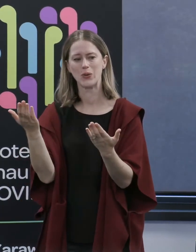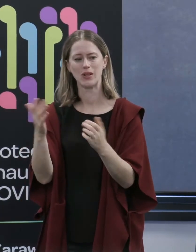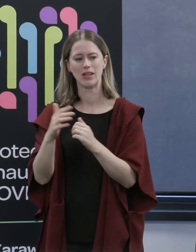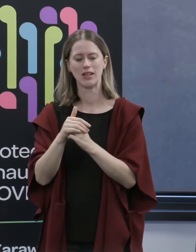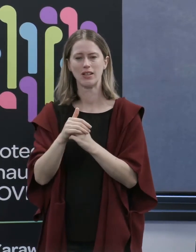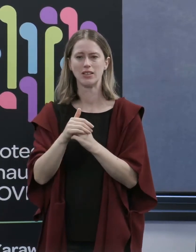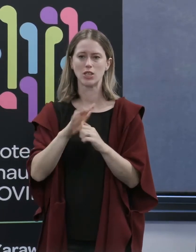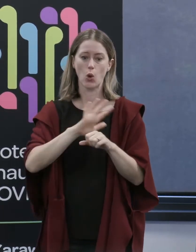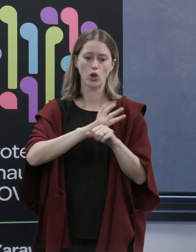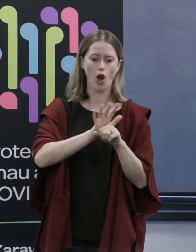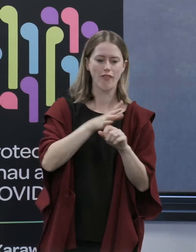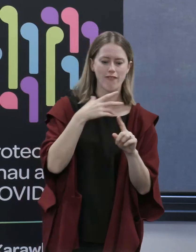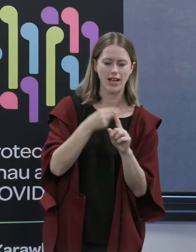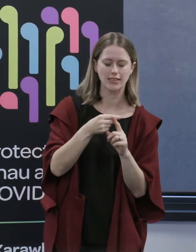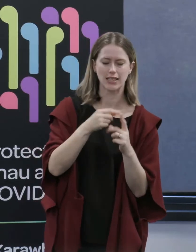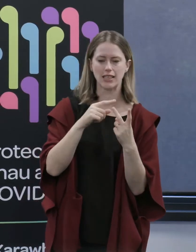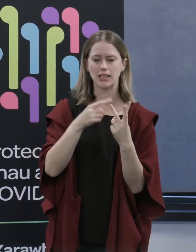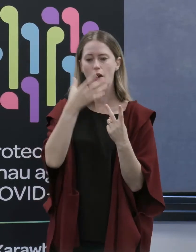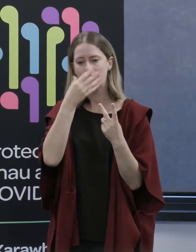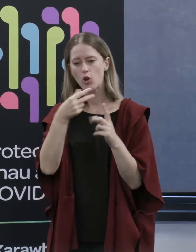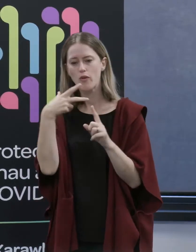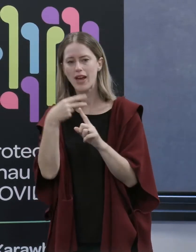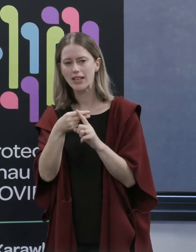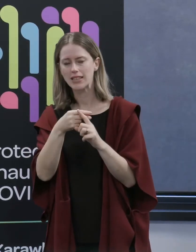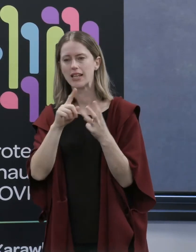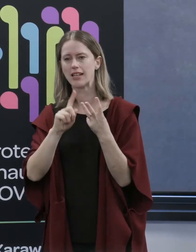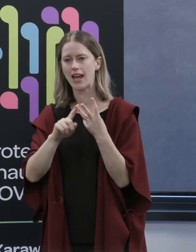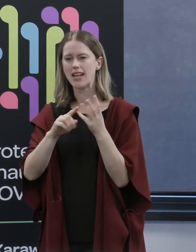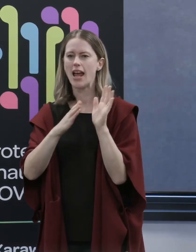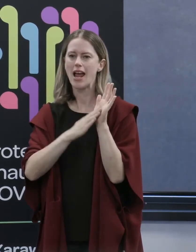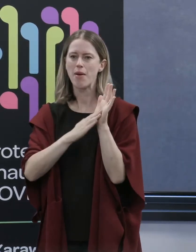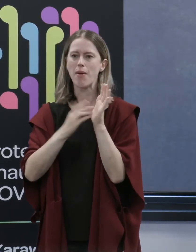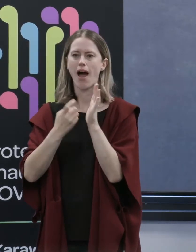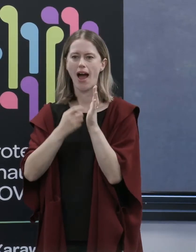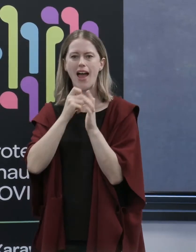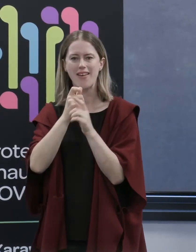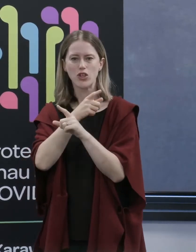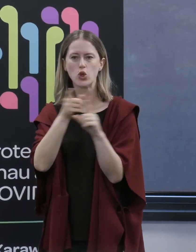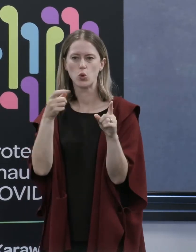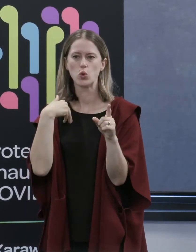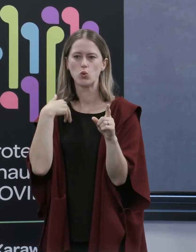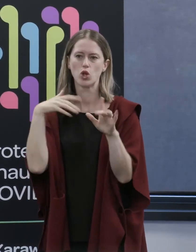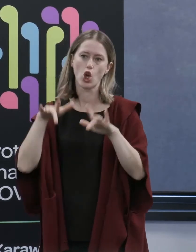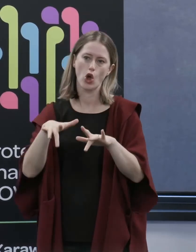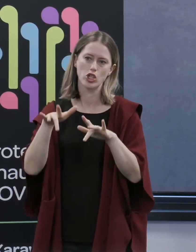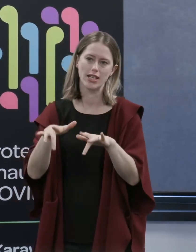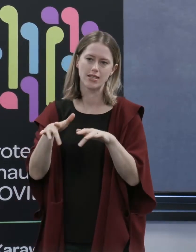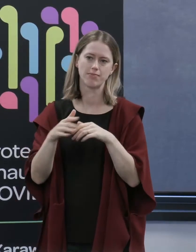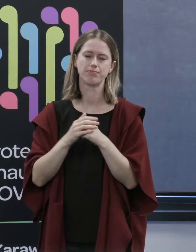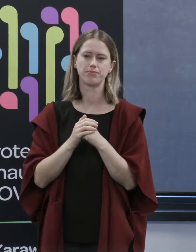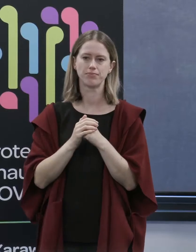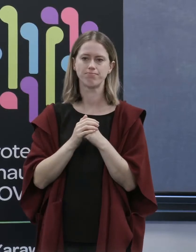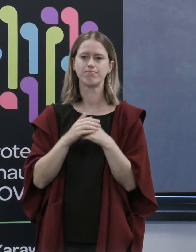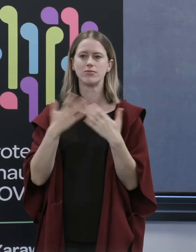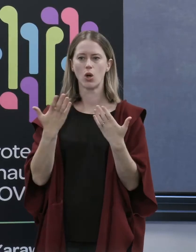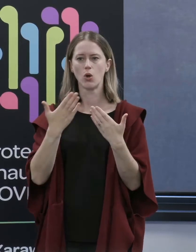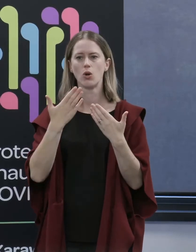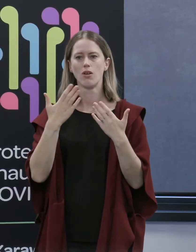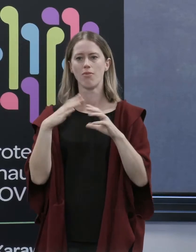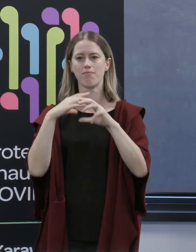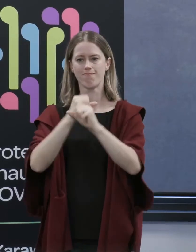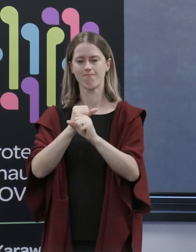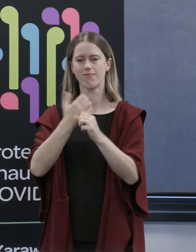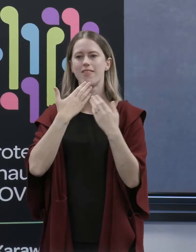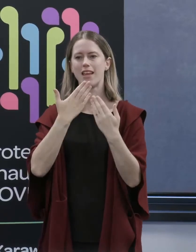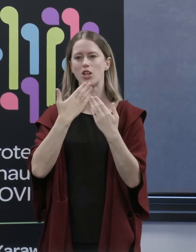up to date with COVID vaccines, having a flu vaccine, and of course MMR if you need one. Hoi anō, kanui